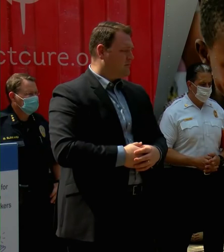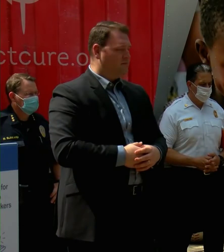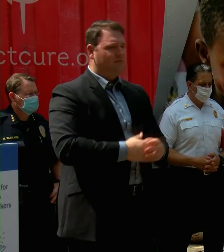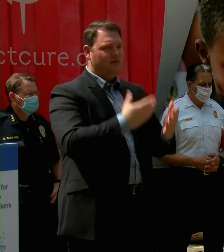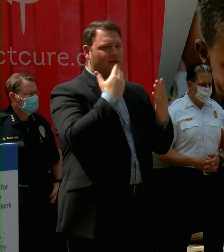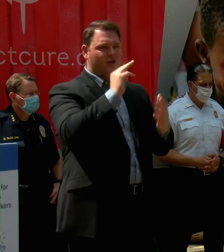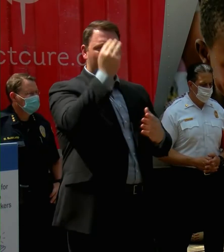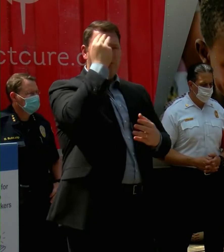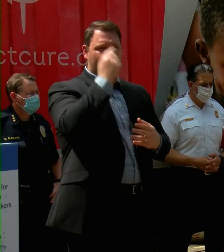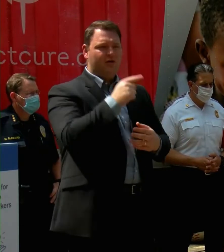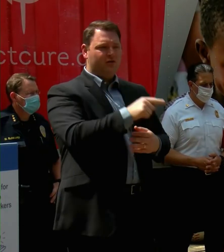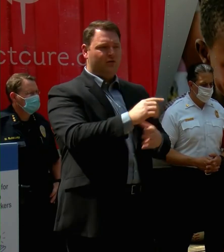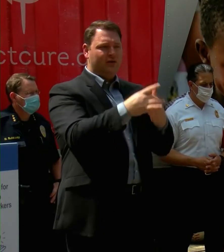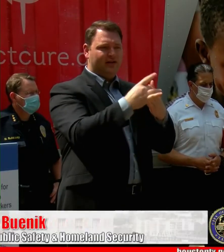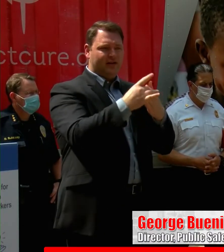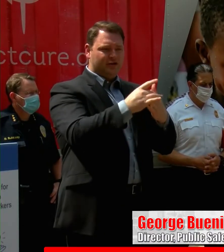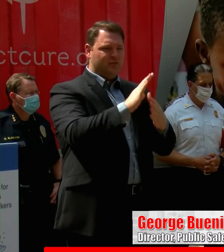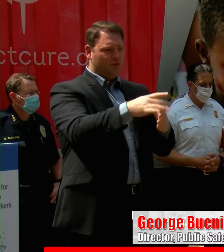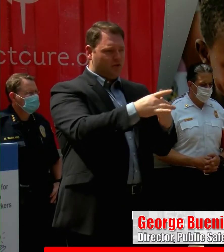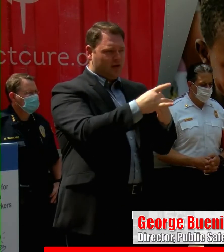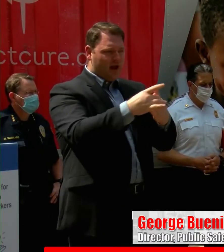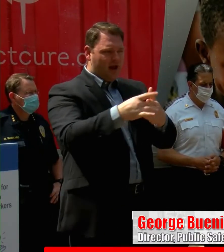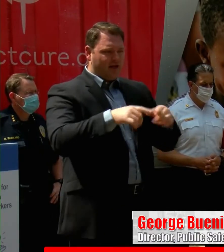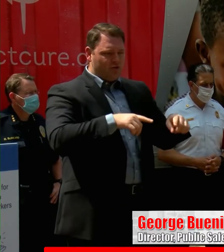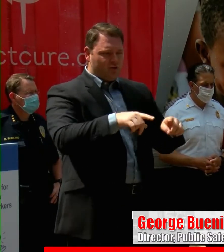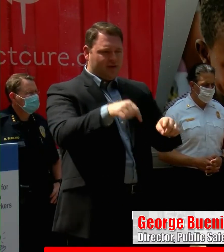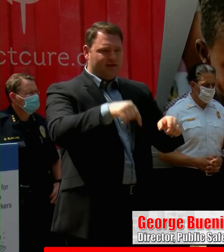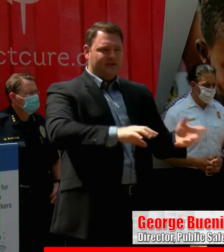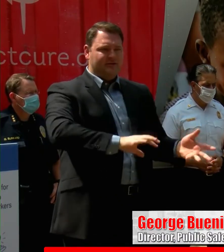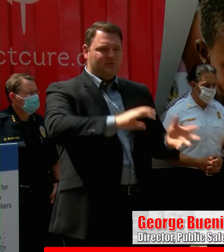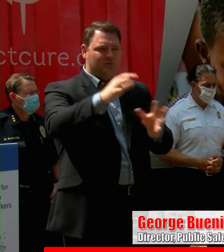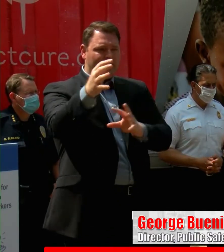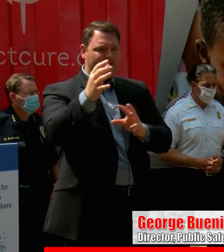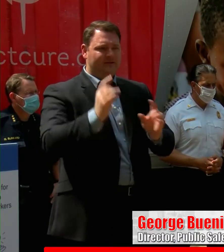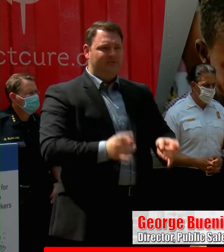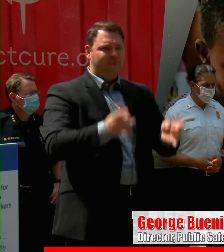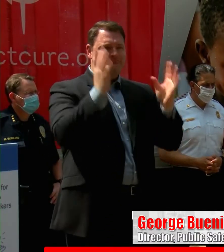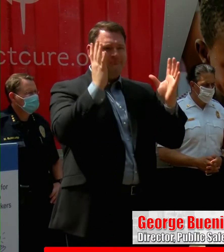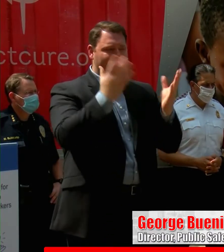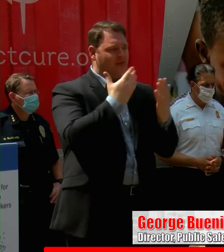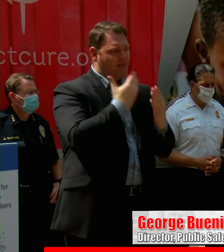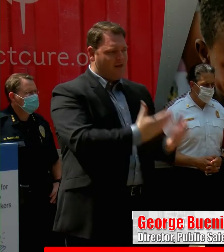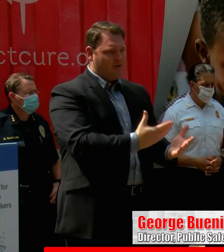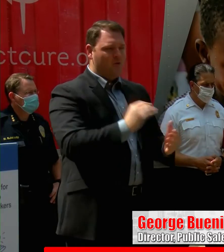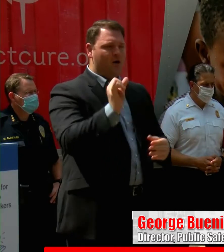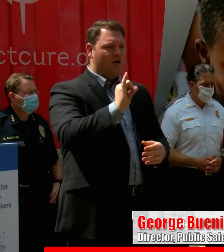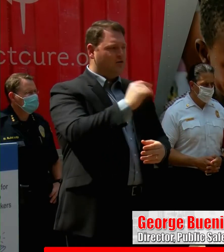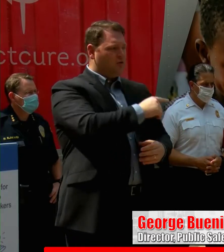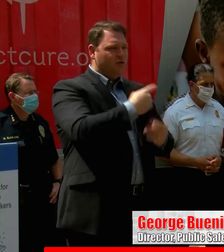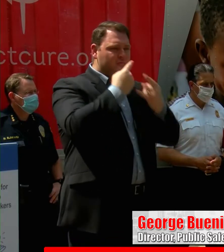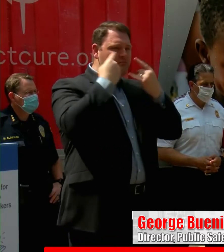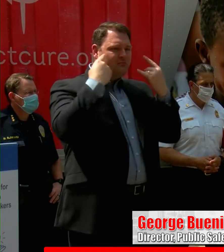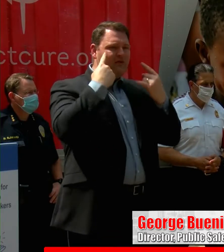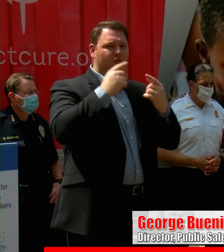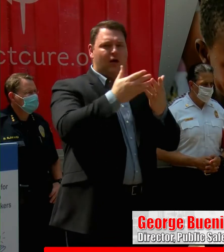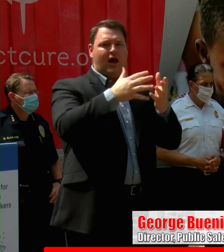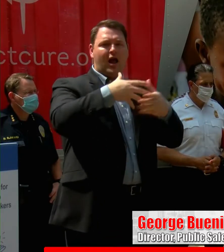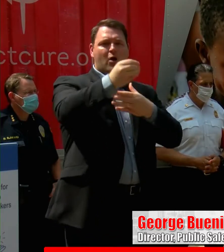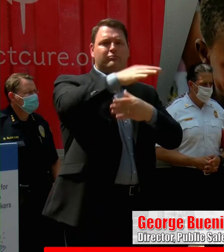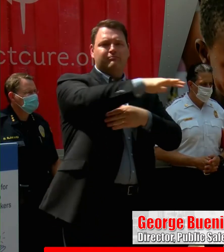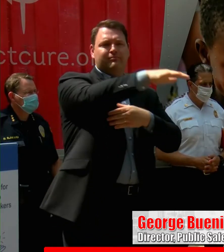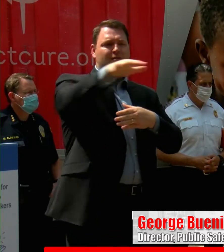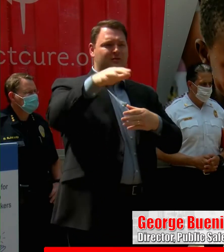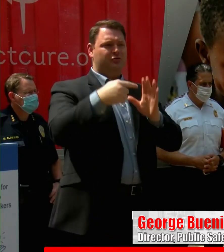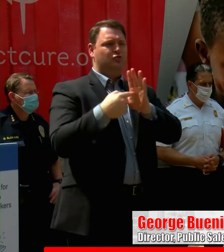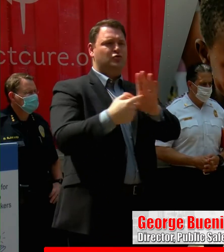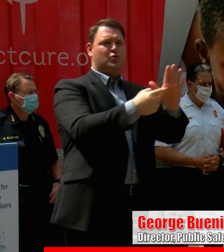Thank you, Mayor, for your leadership and your guidance during this crisis, and for also wearing the face mask in public, just to show